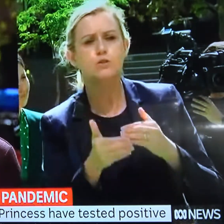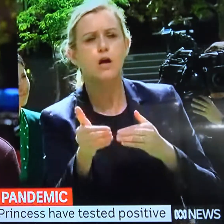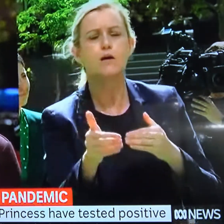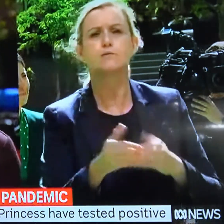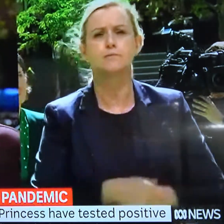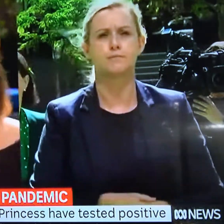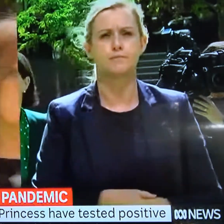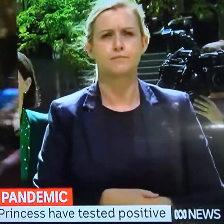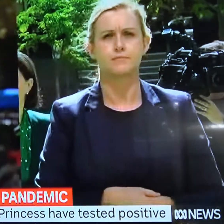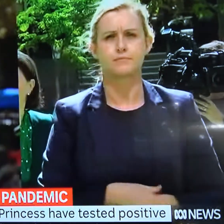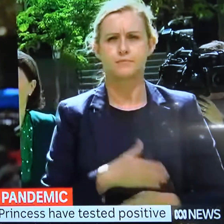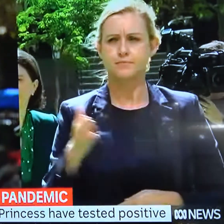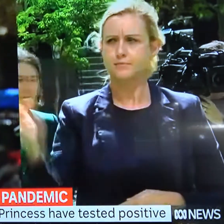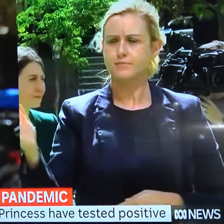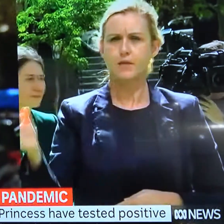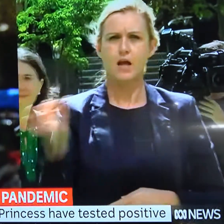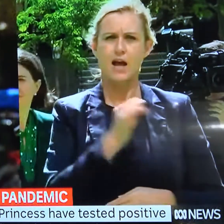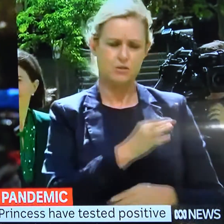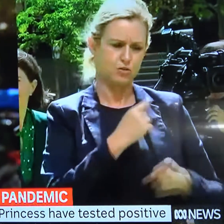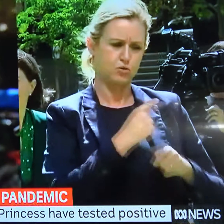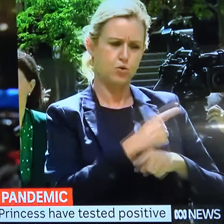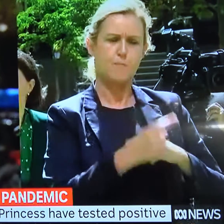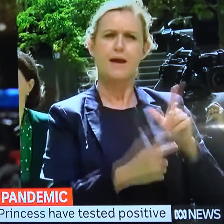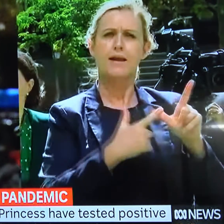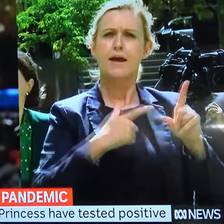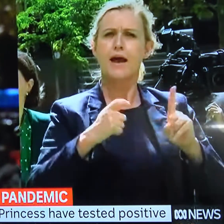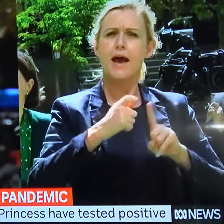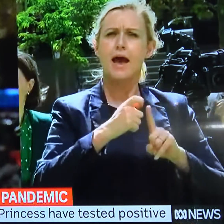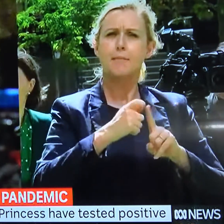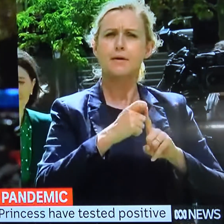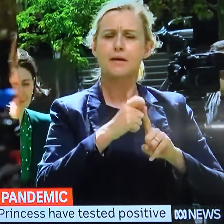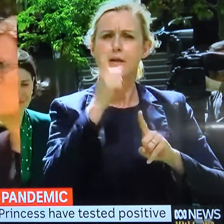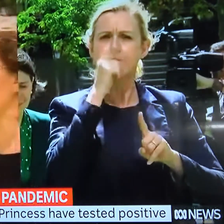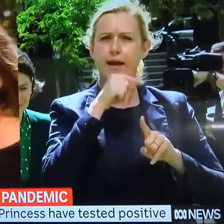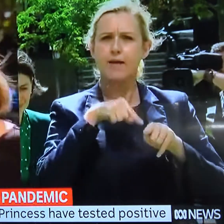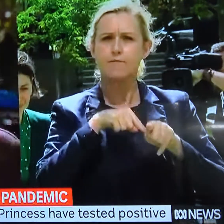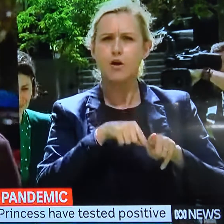journey ahead. What kind of an app that would actually train people